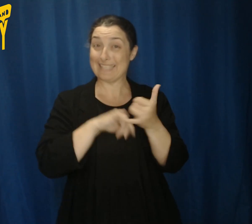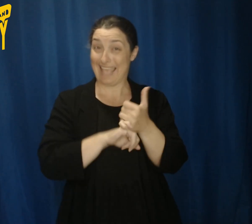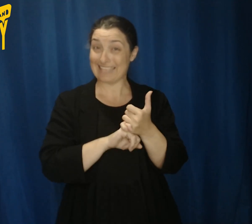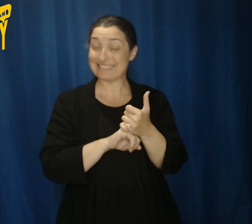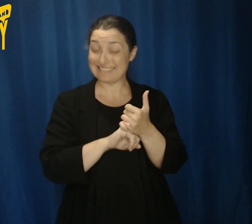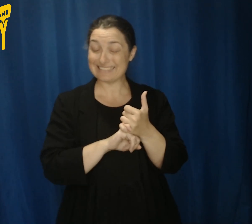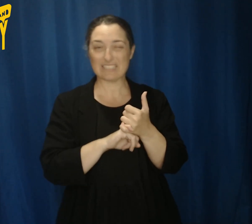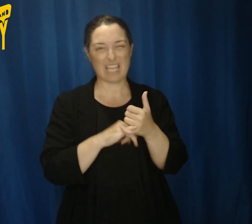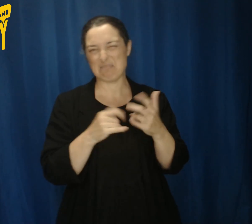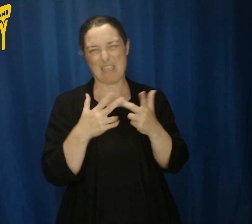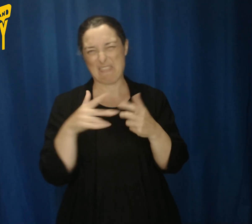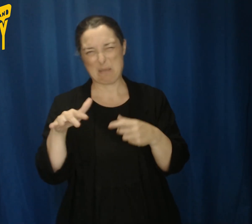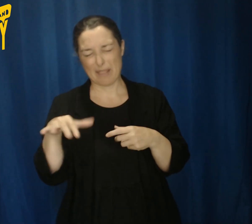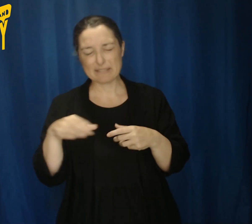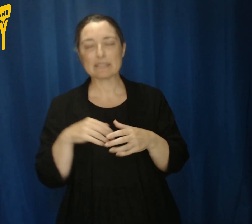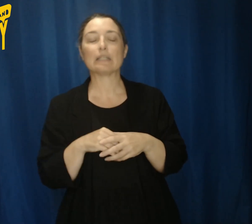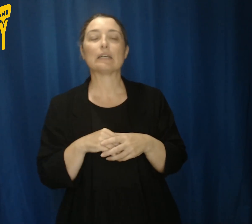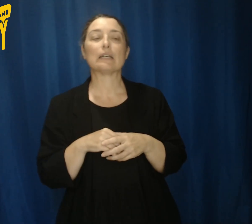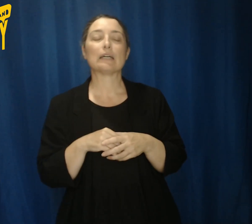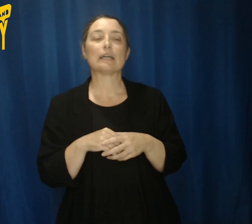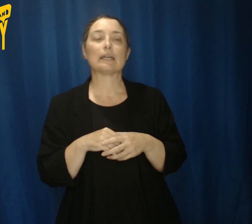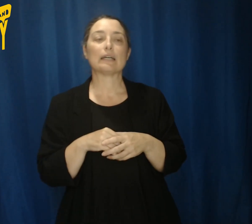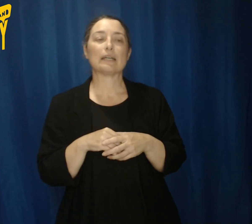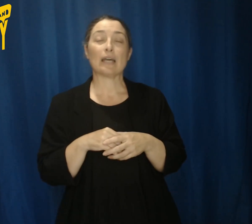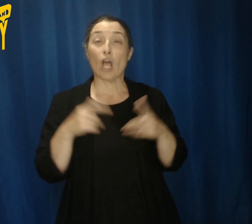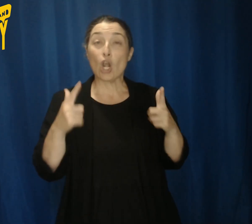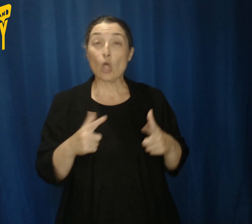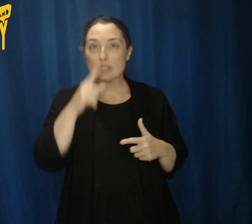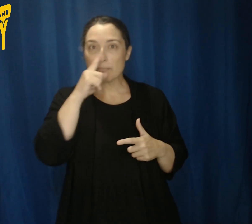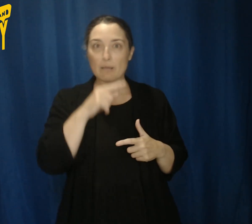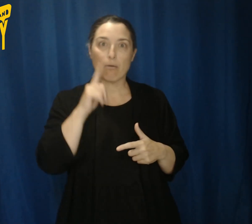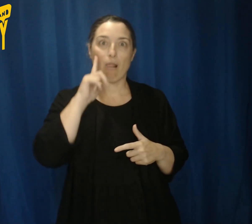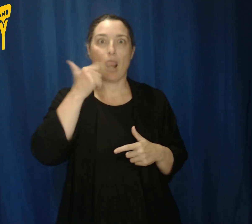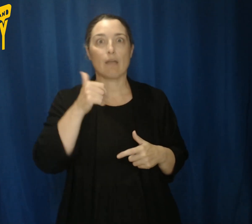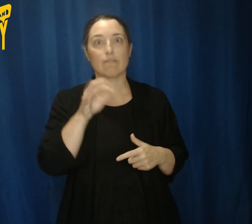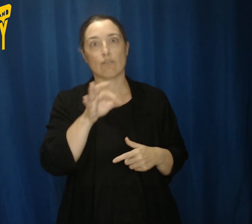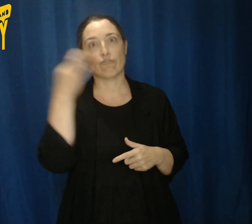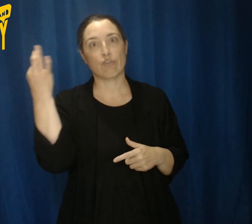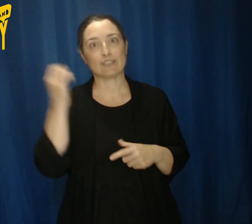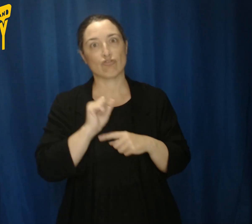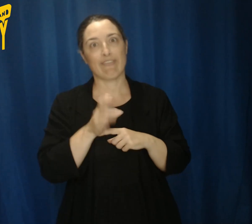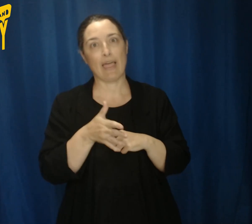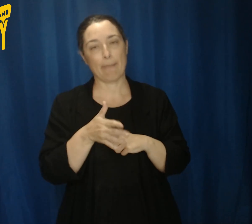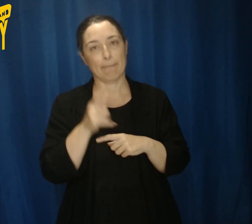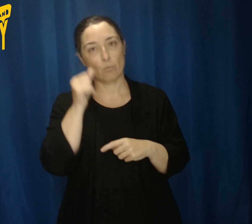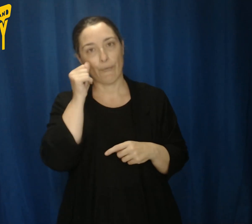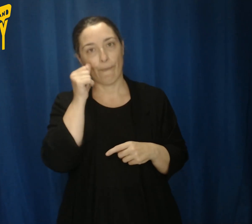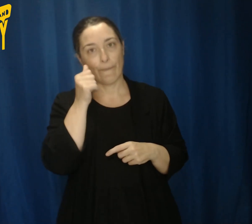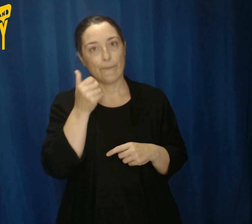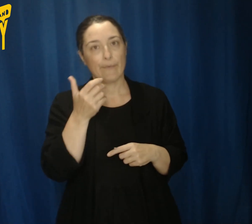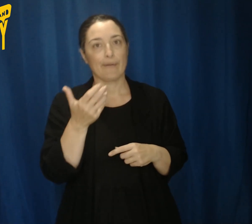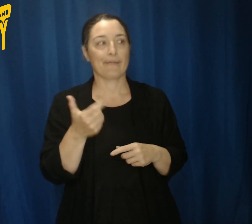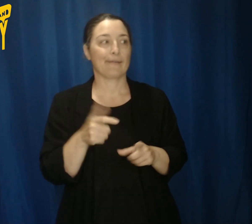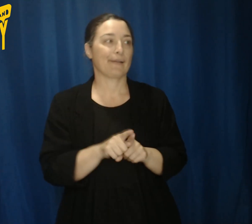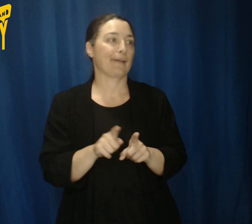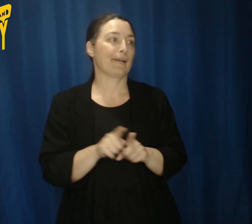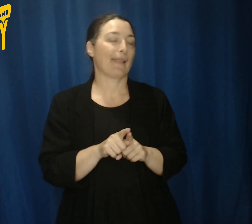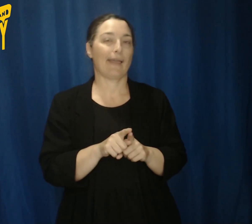blah, blah. And lots of people are into French films, so those really long sort of, like a balcony with flowers